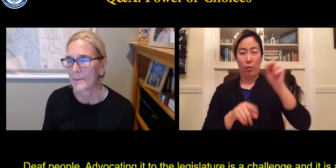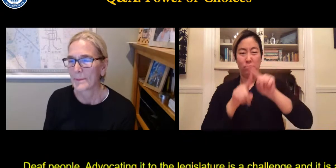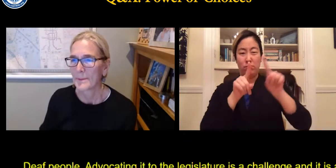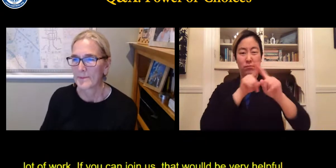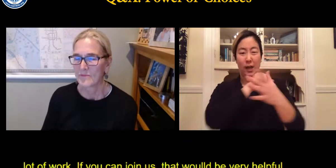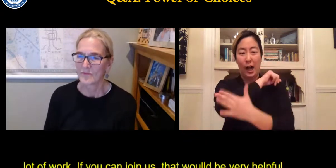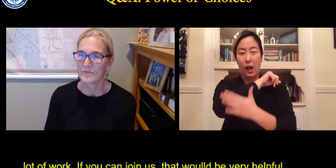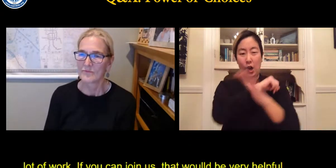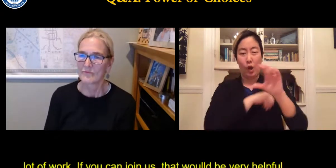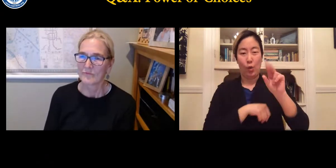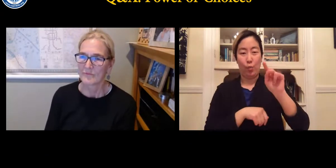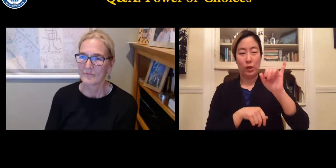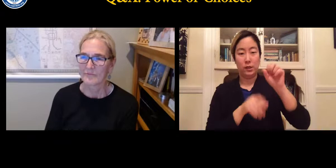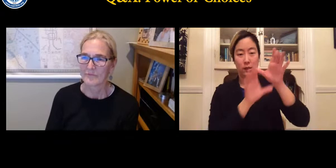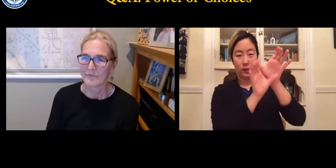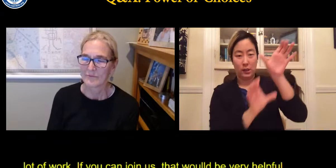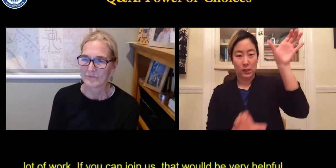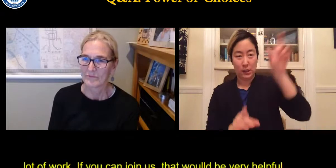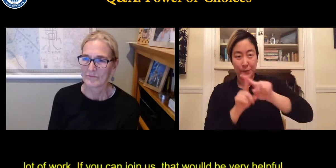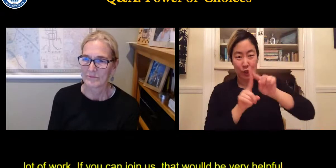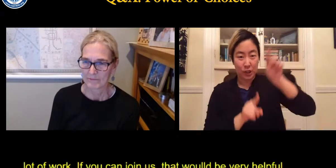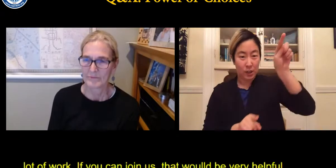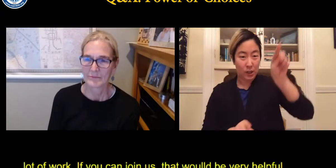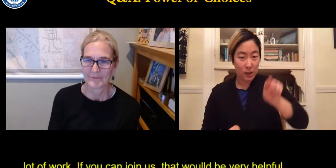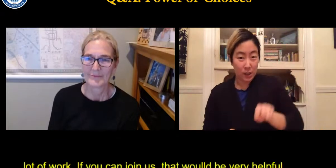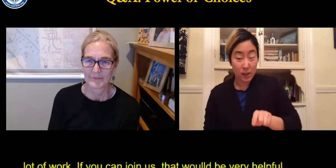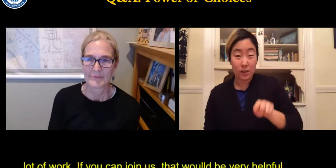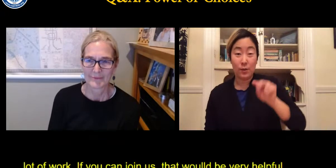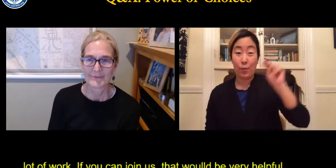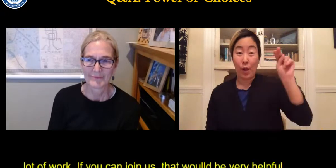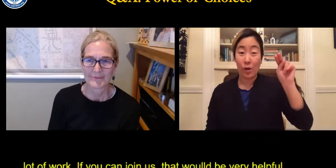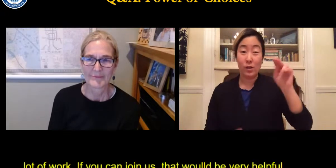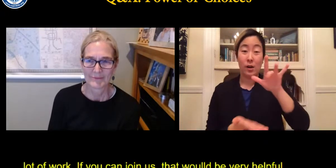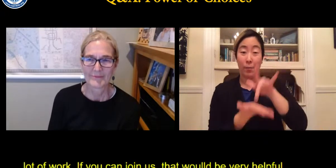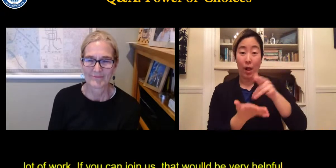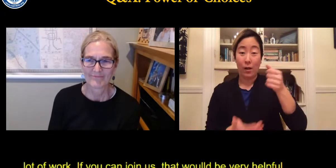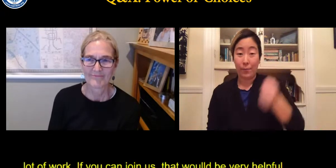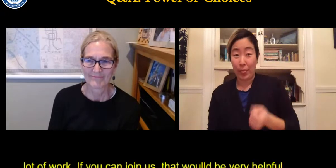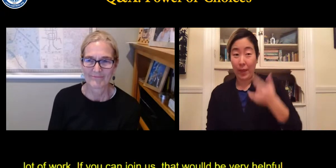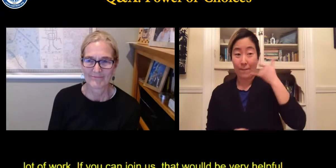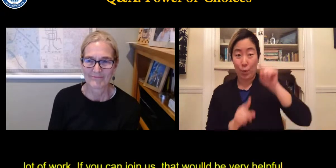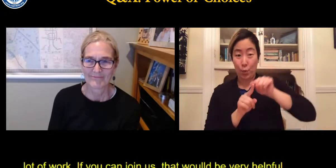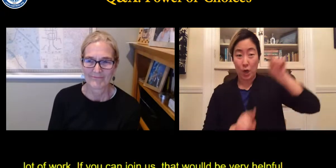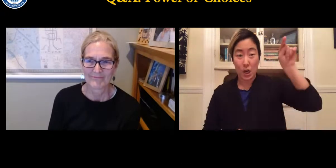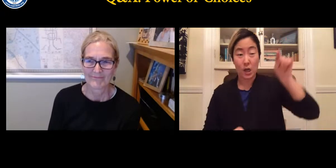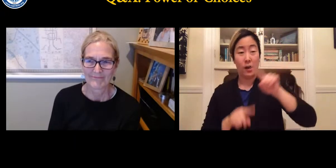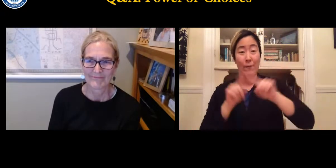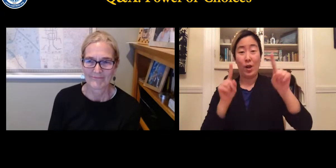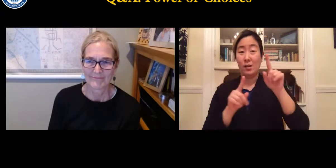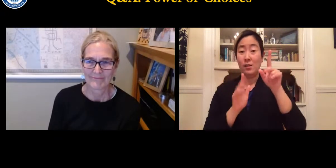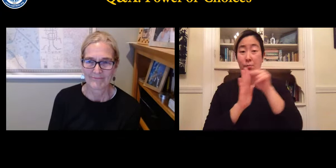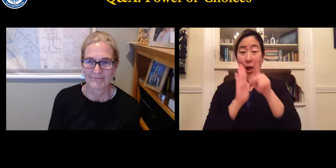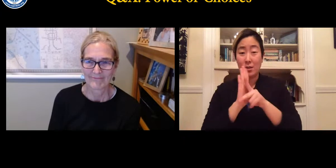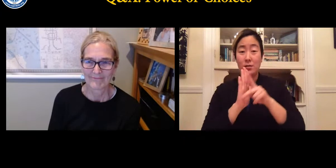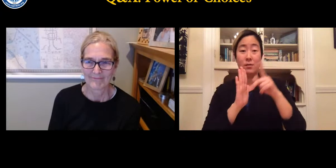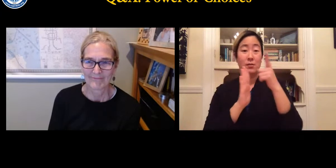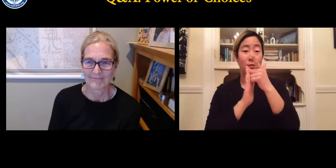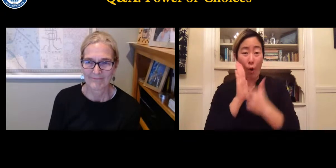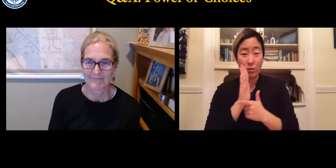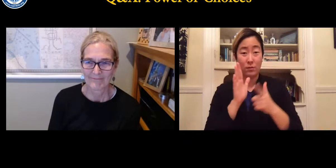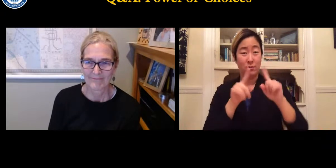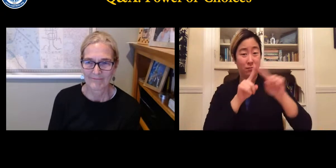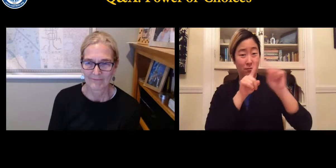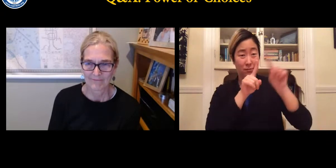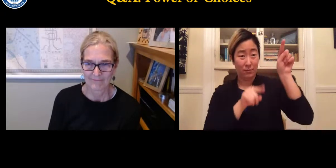We can send out surveys. For example, the state of California has different counties. There's northern,